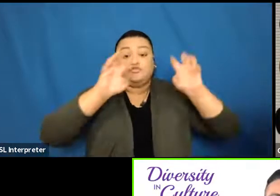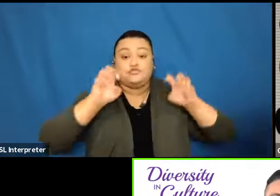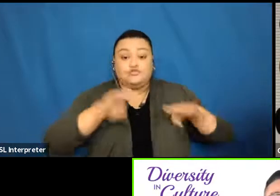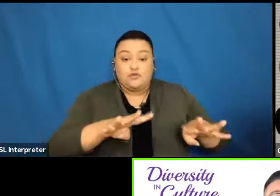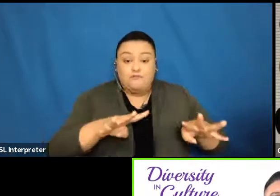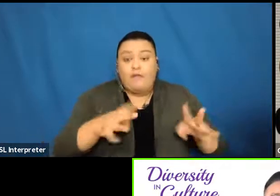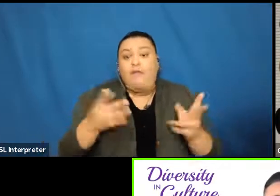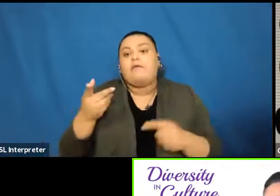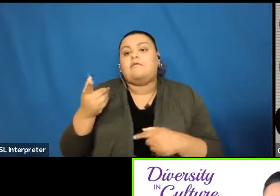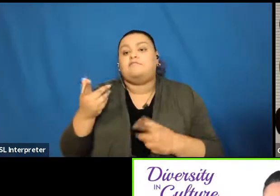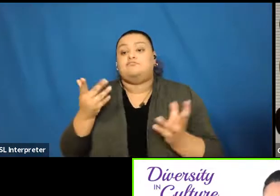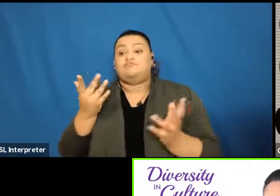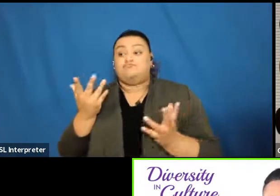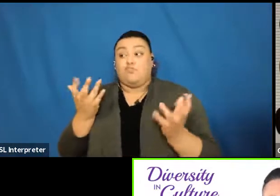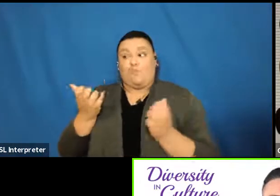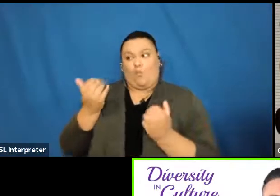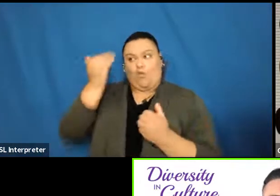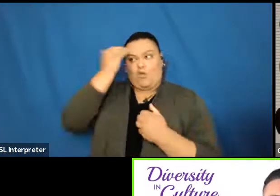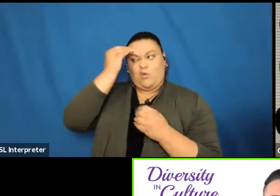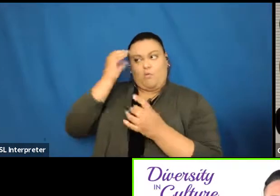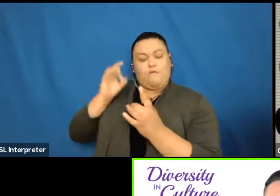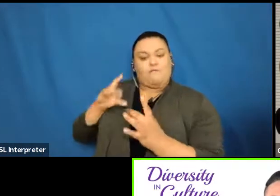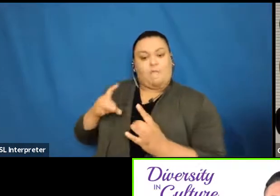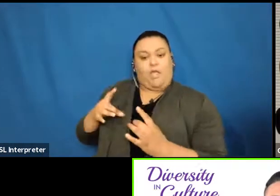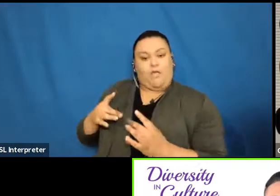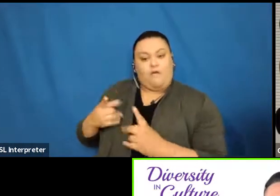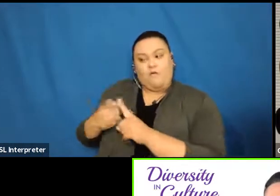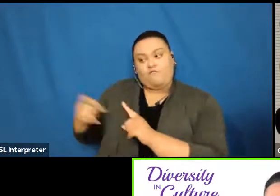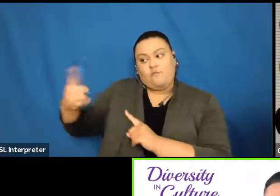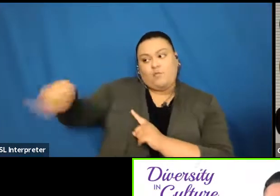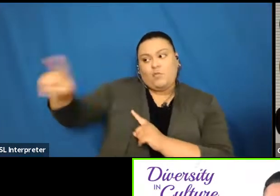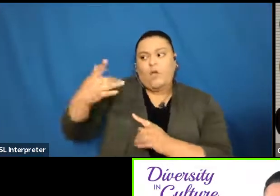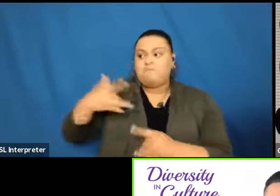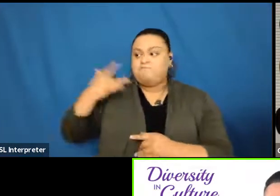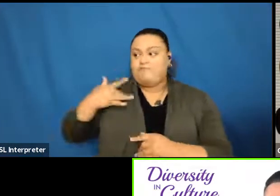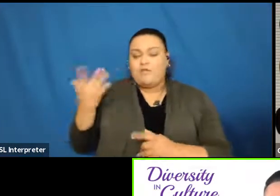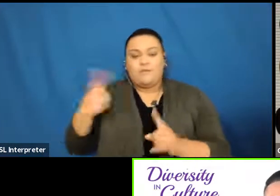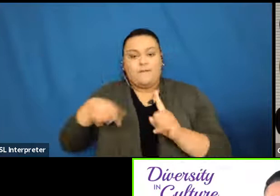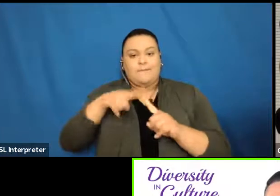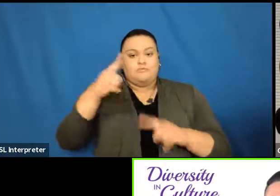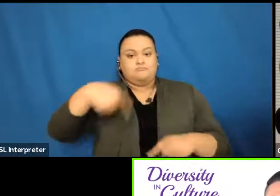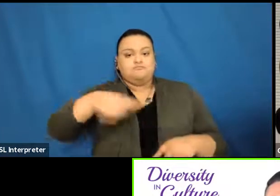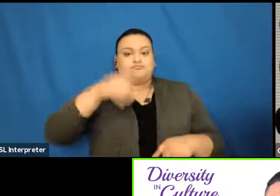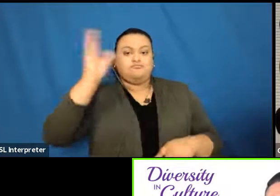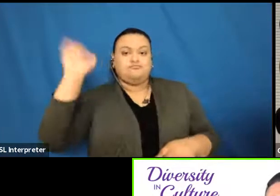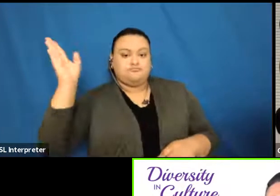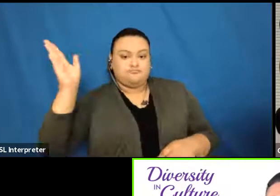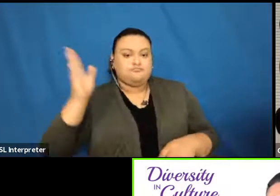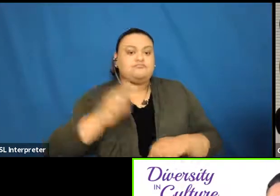we'd like to receive some feedback from you to see how you feel about these presentations. So